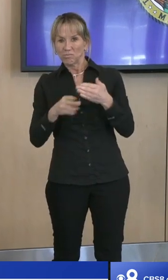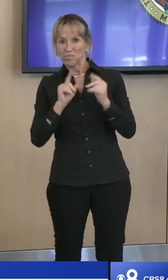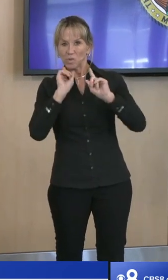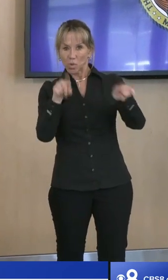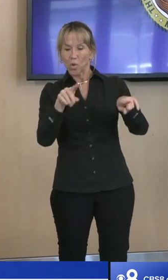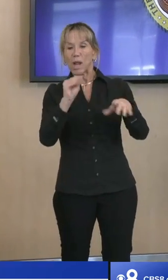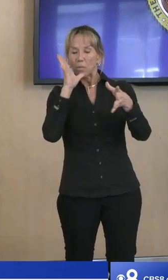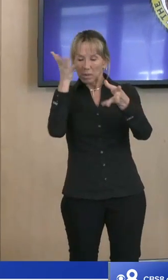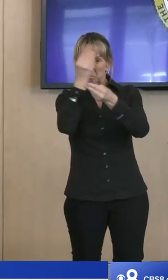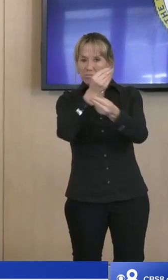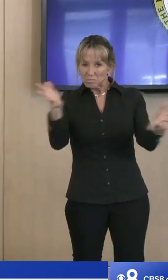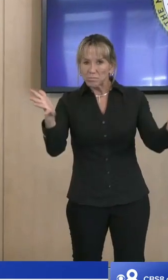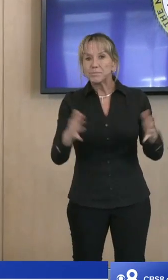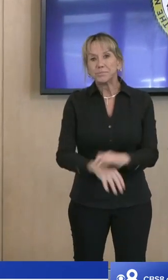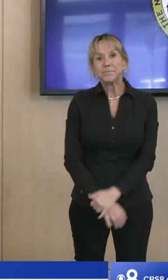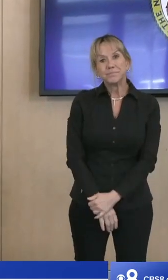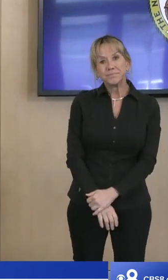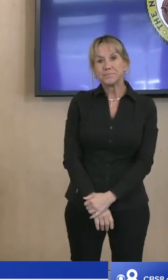Wooten.